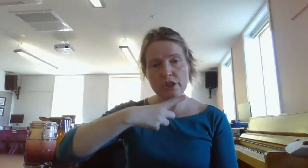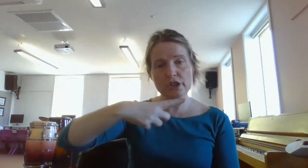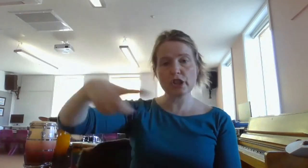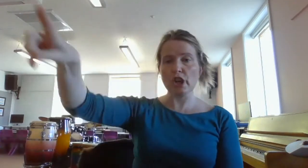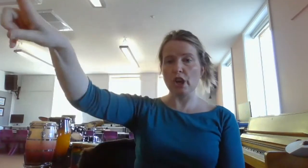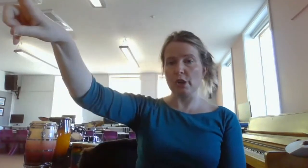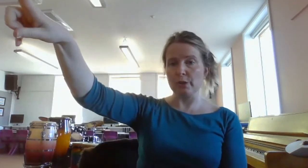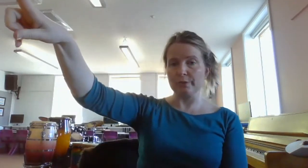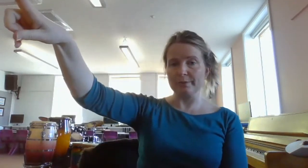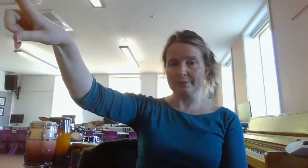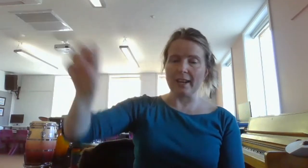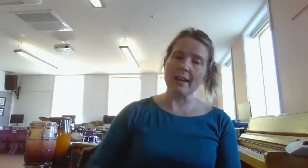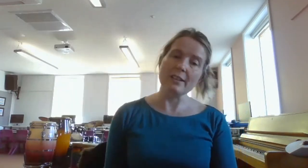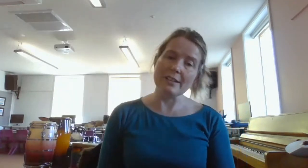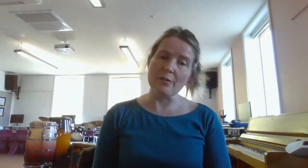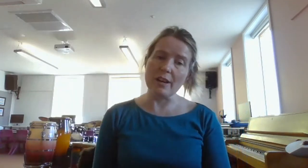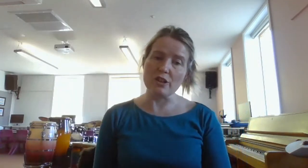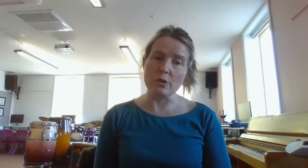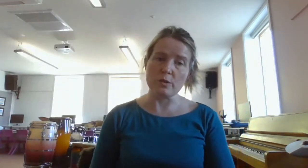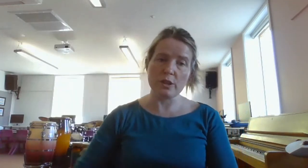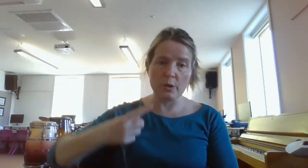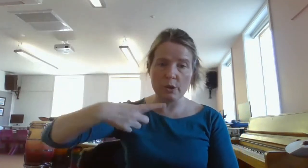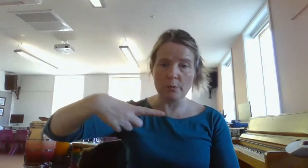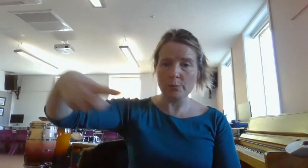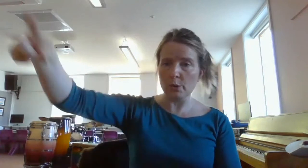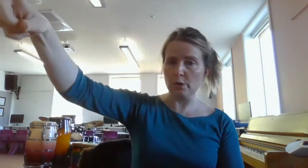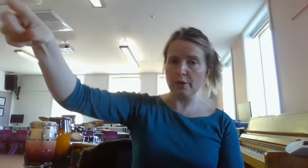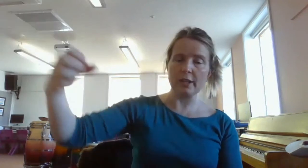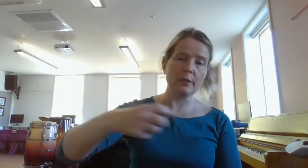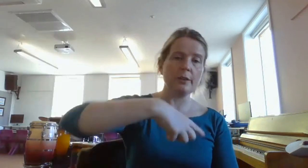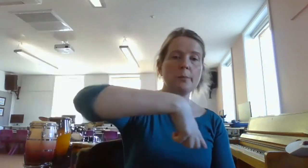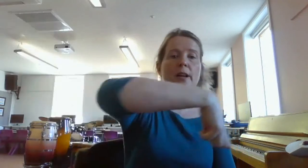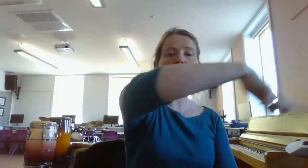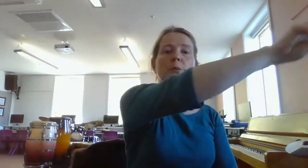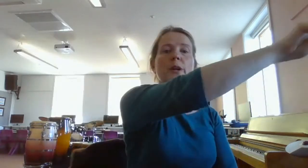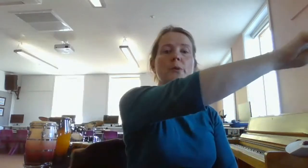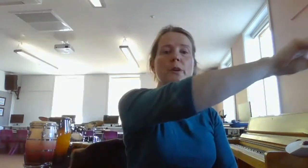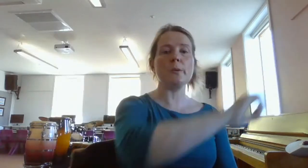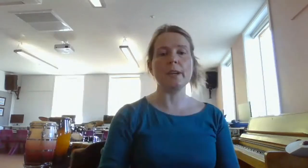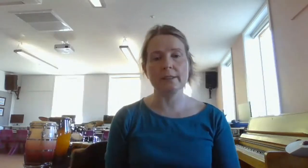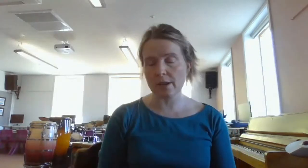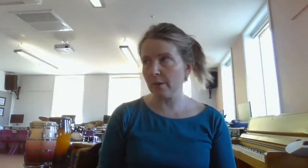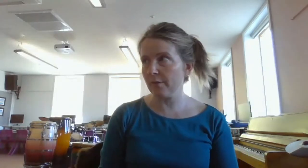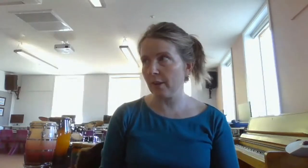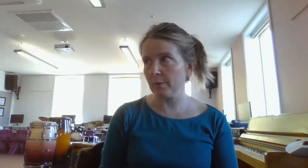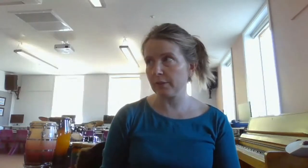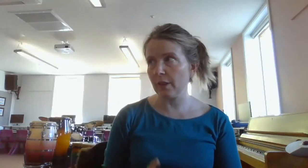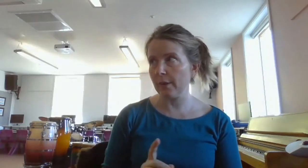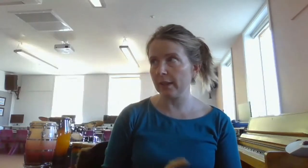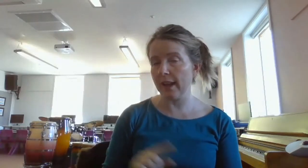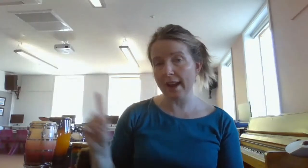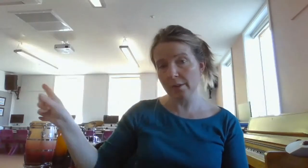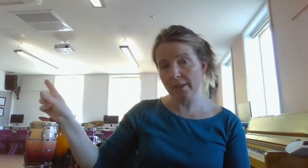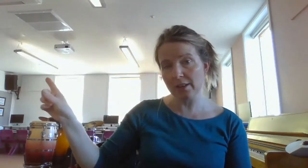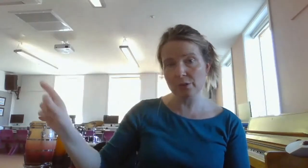To go. And it's directional, so you move in the place where you're going. So if I was going out that